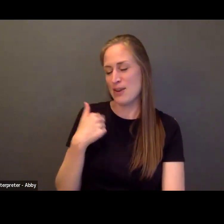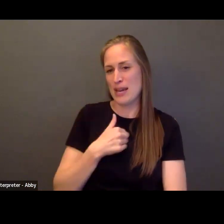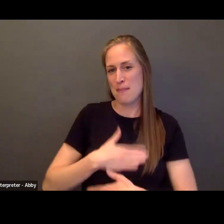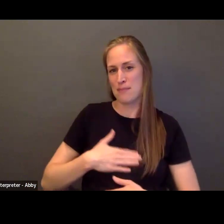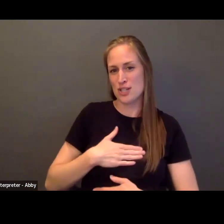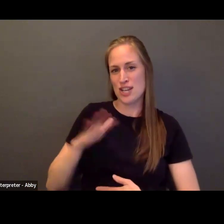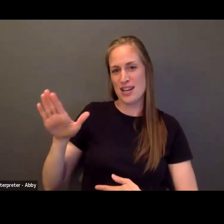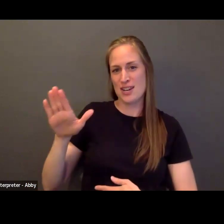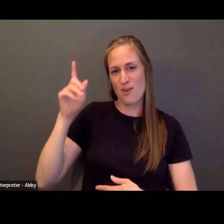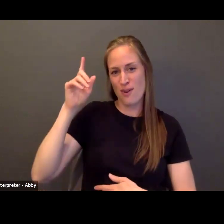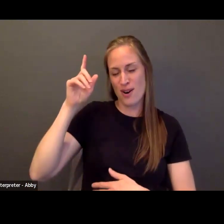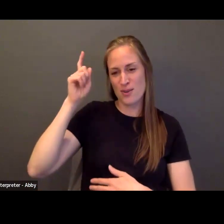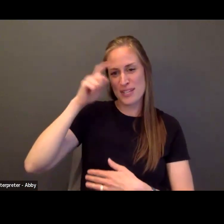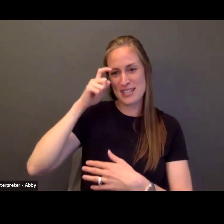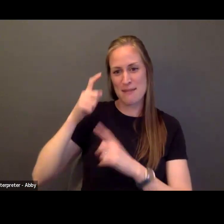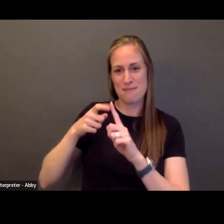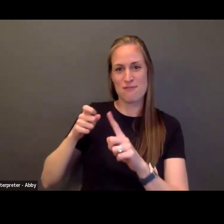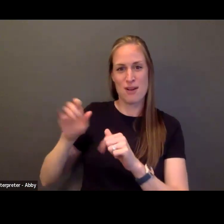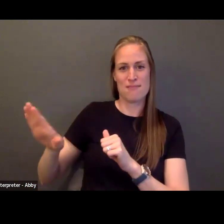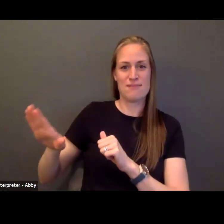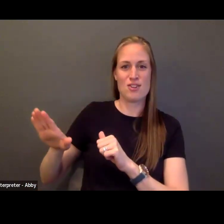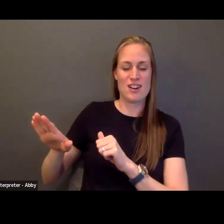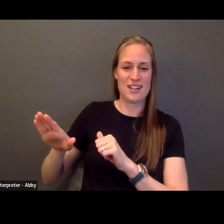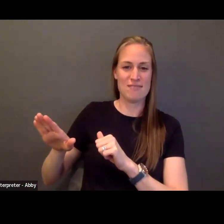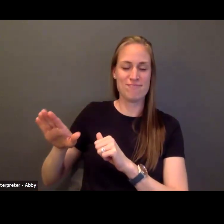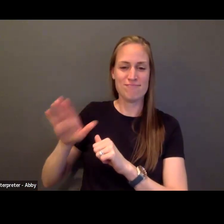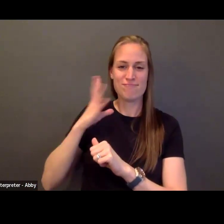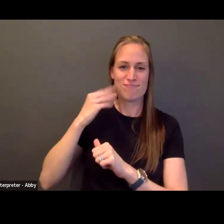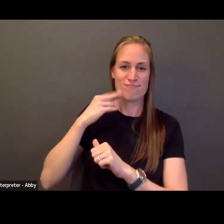travels. Anyone want anything or something?